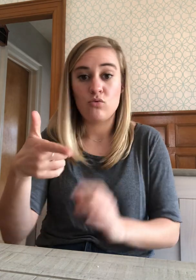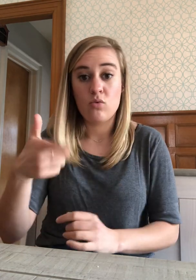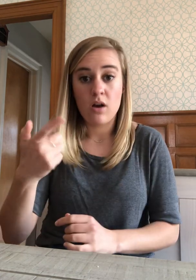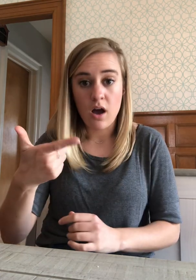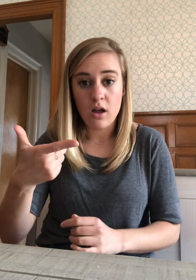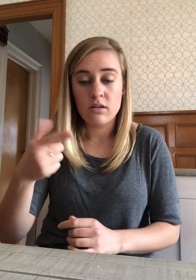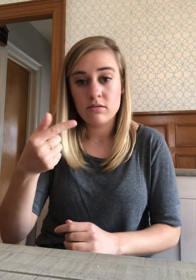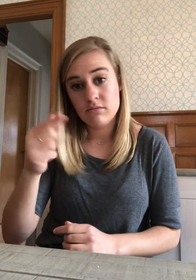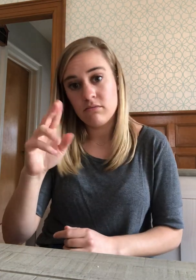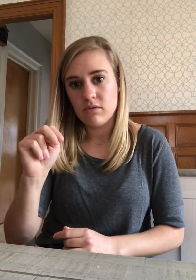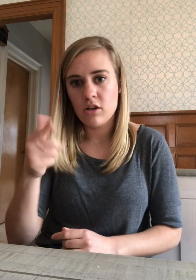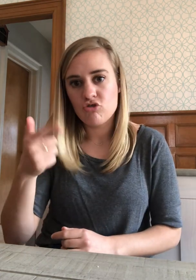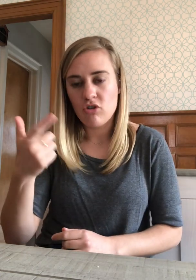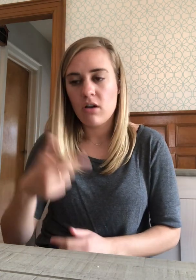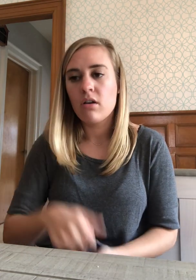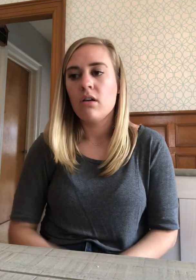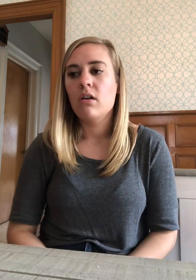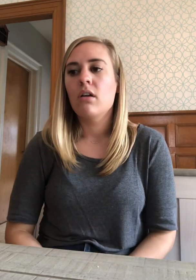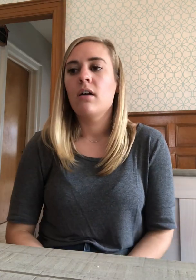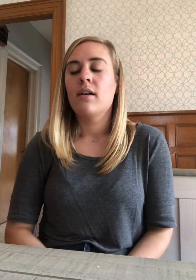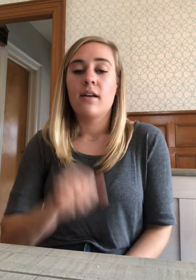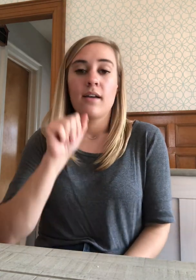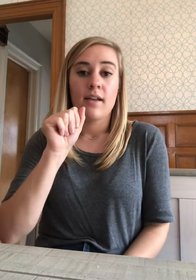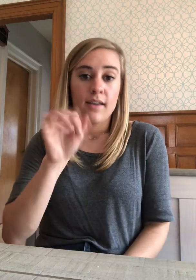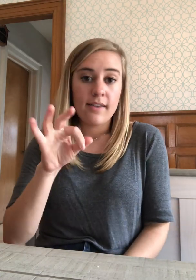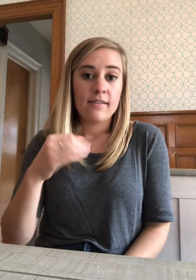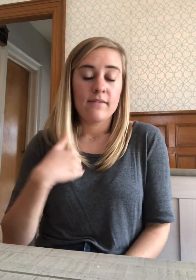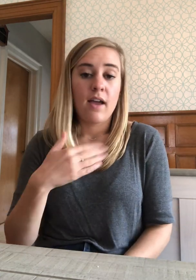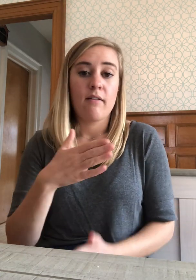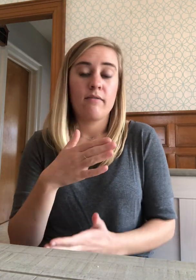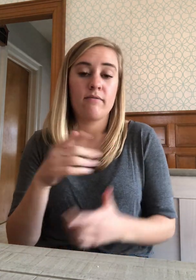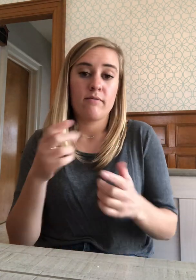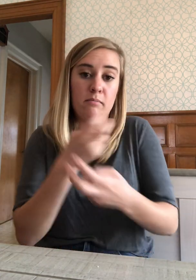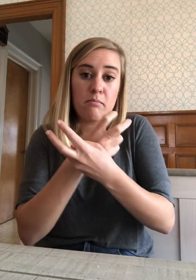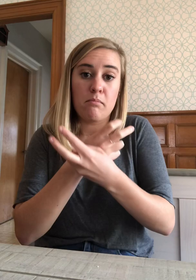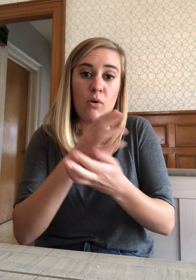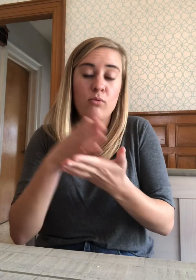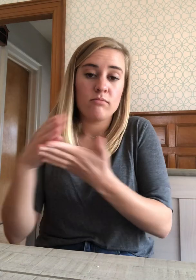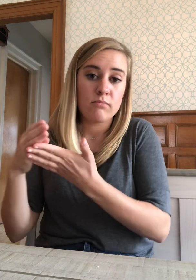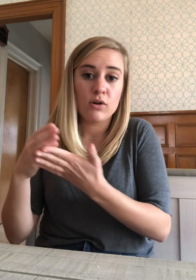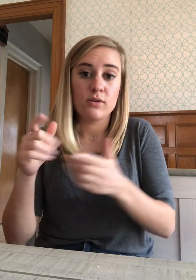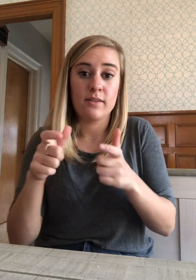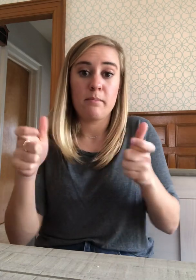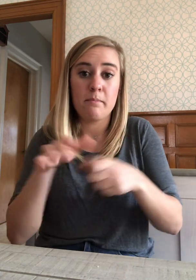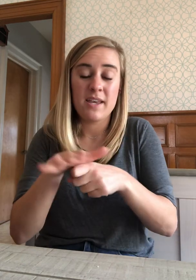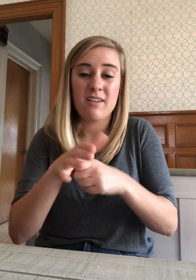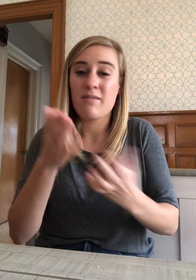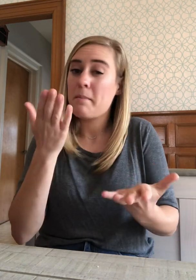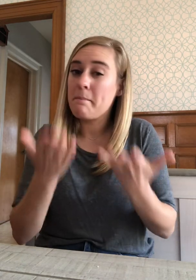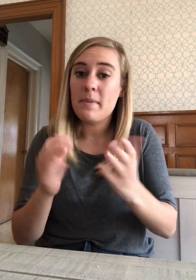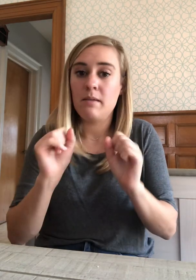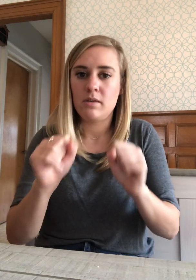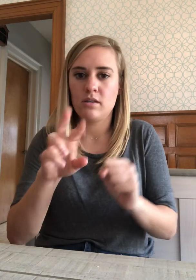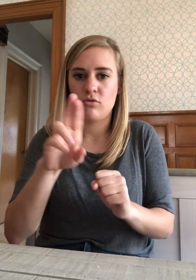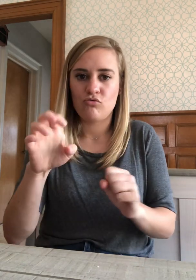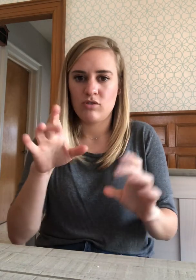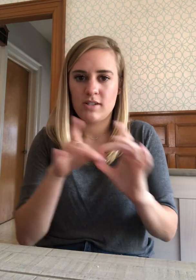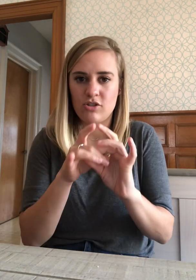salvageable and they're big enough and or they have a blood supply, you may be able to reattach them. Probably in a situation like this where you have an